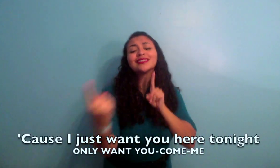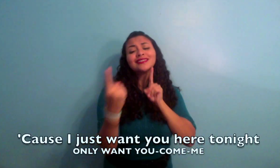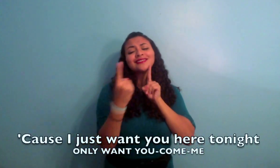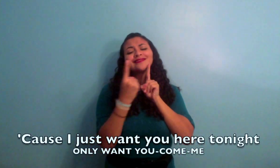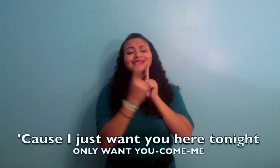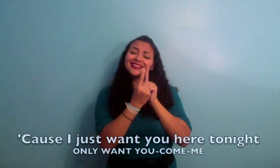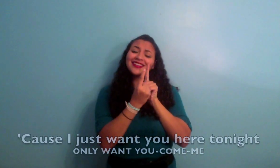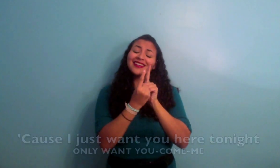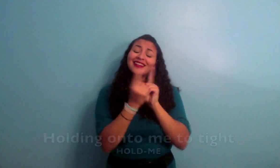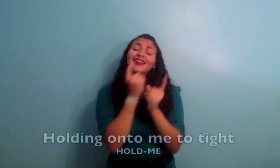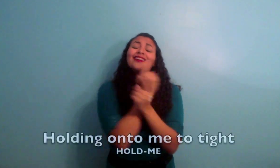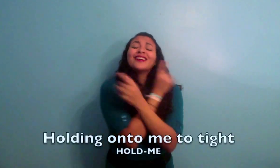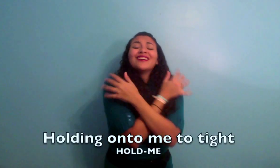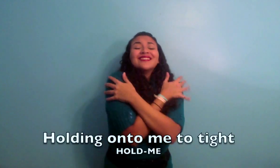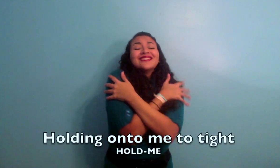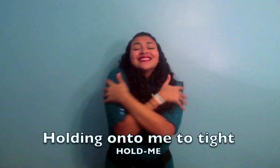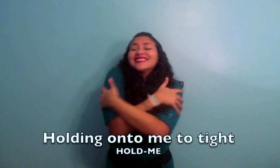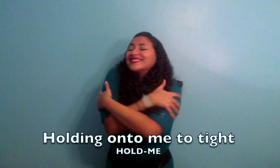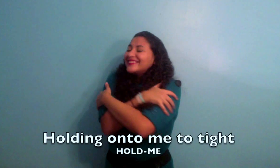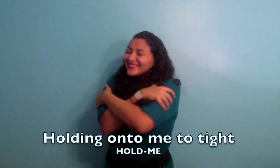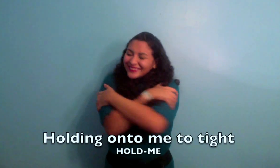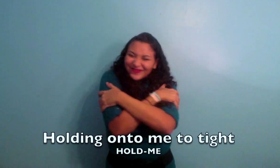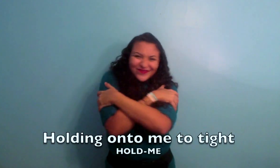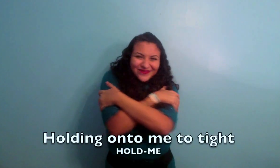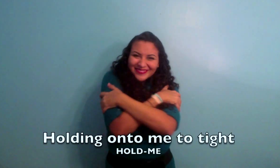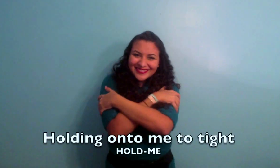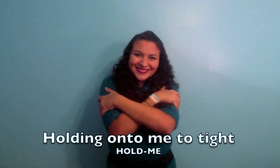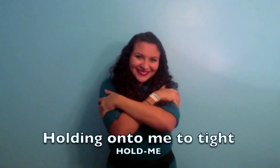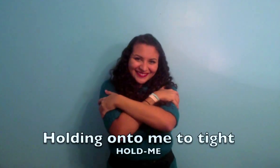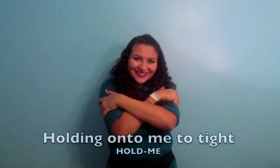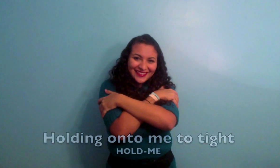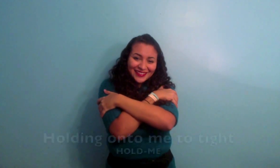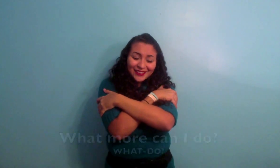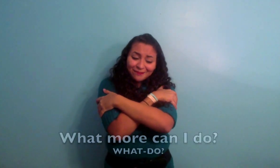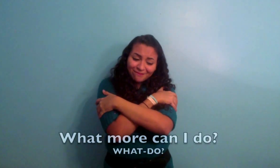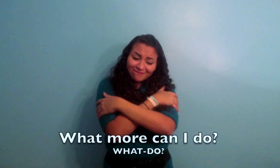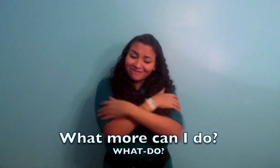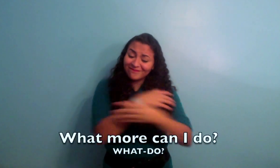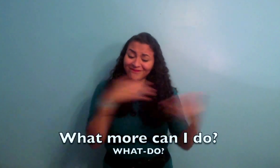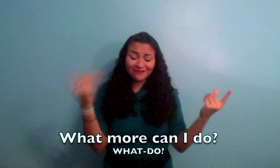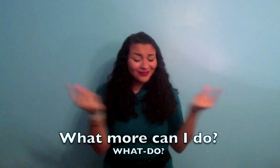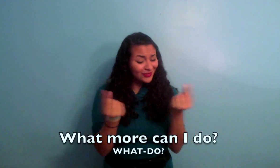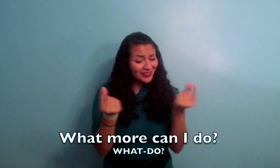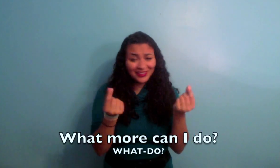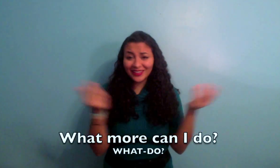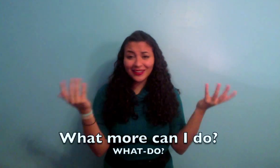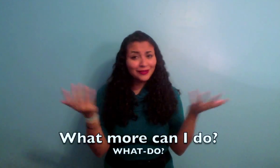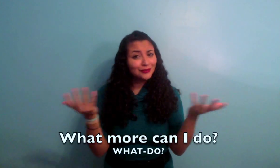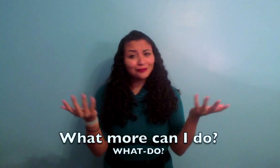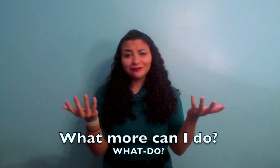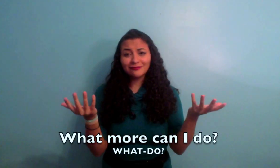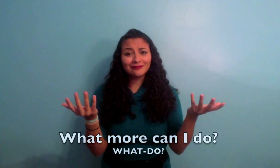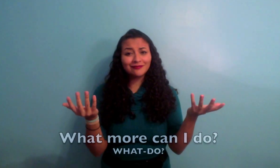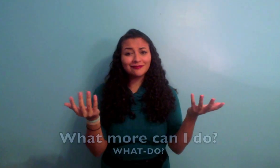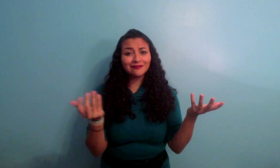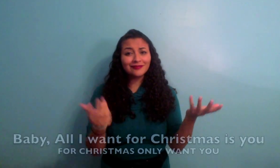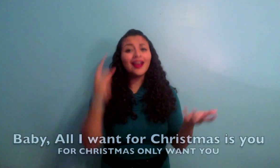tonight Holding on to me so tight What more can I do Oh baby